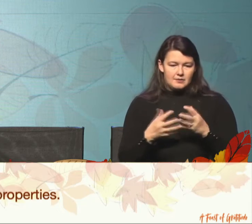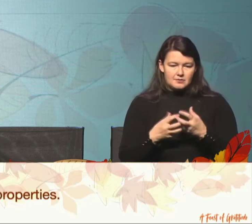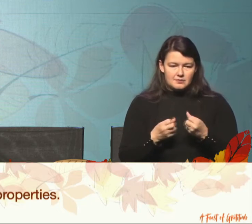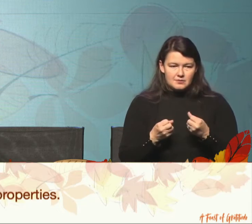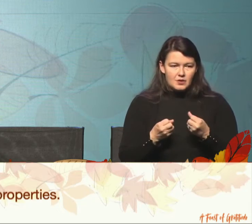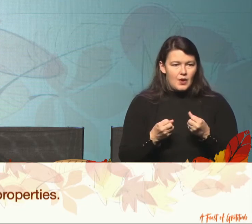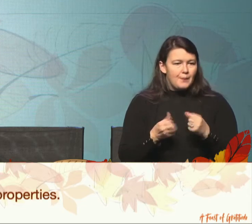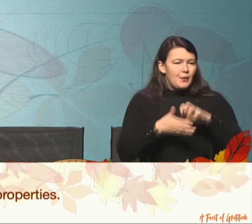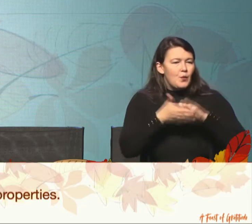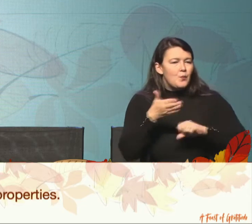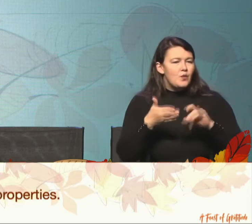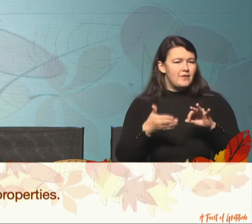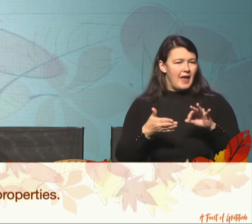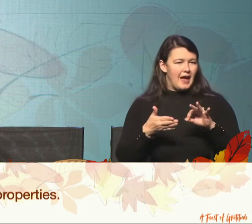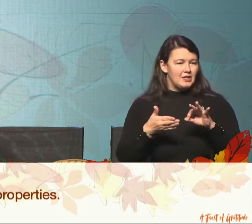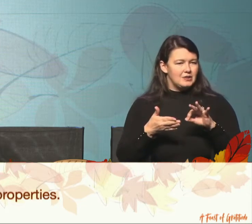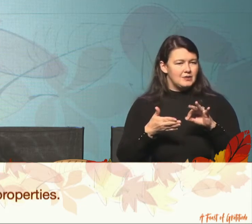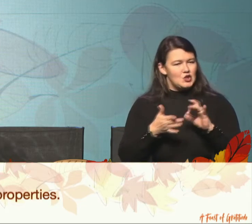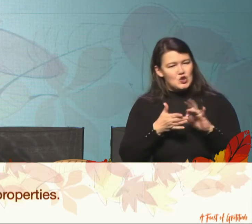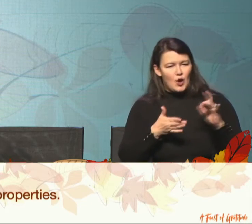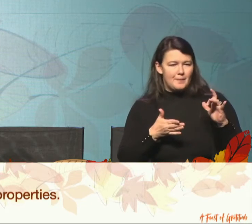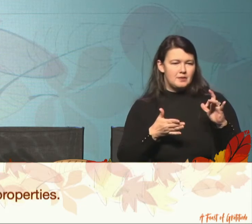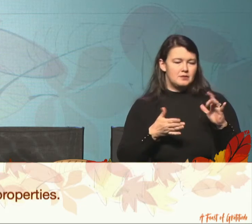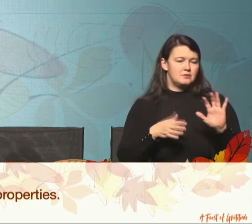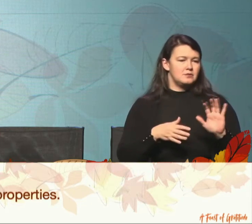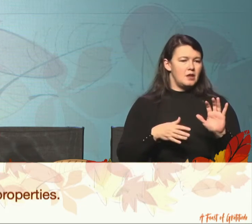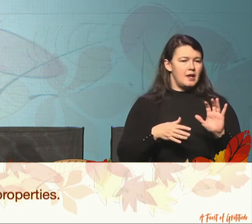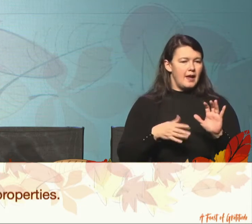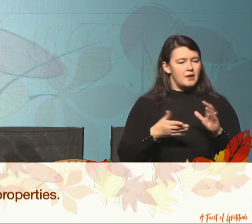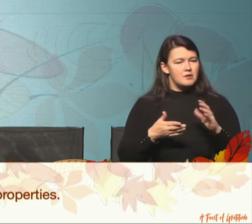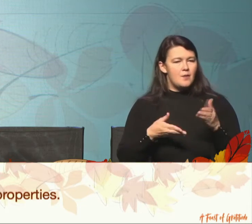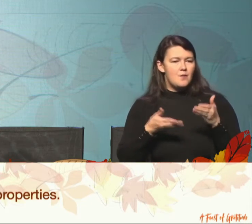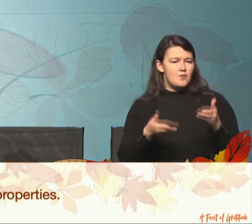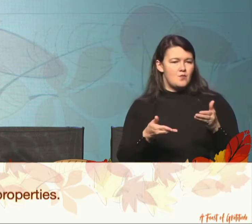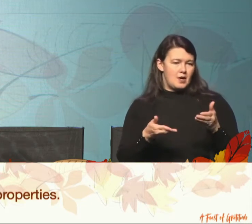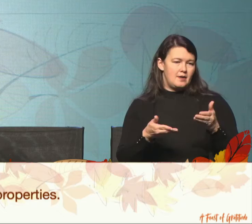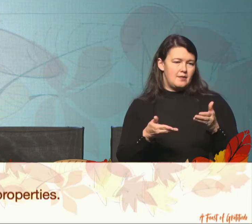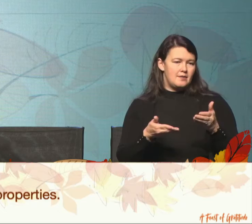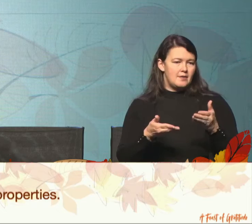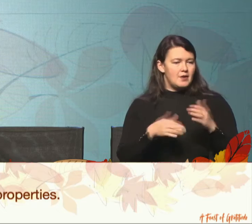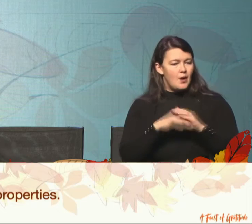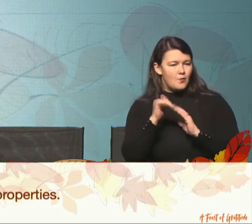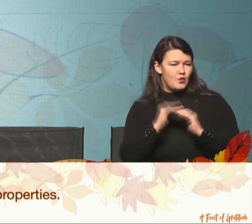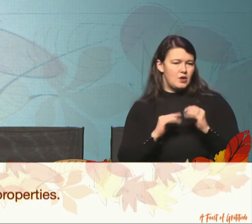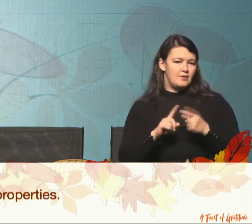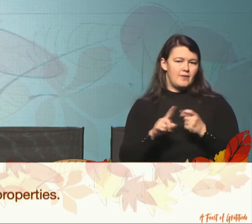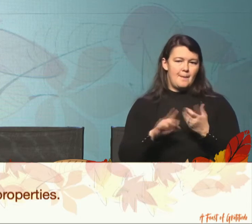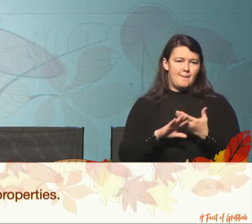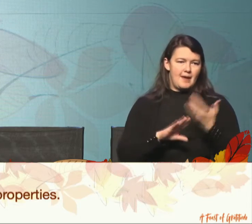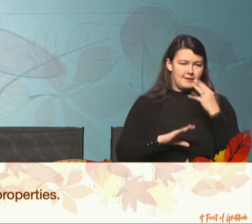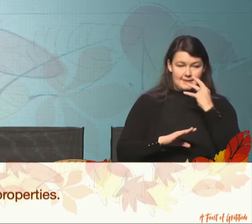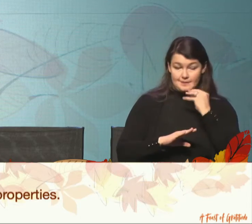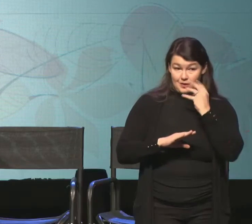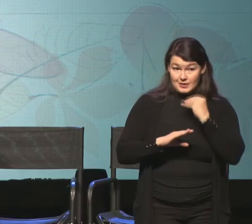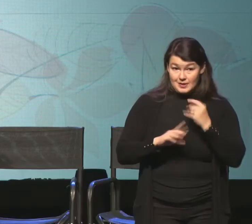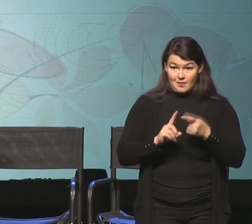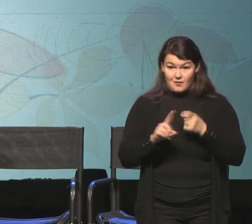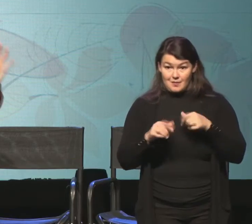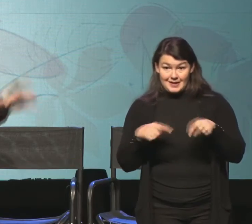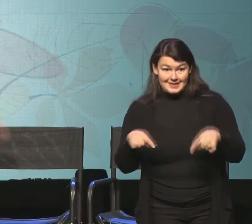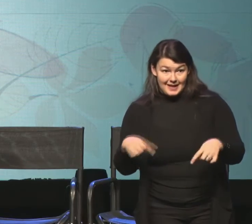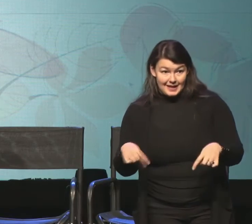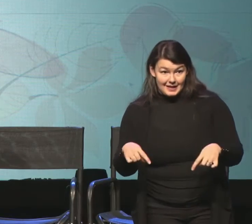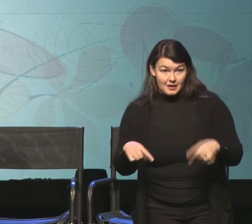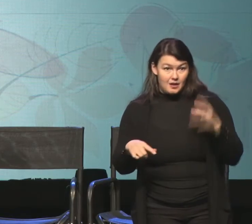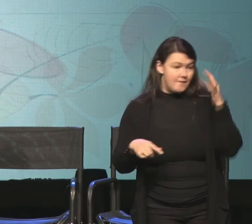bite, can refocus us. It can bring comfort in our distress over past experiences and our anxiety even in